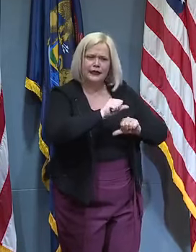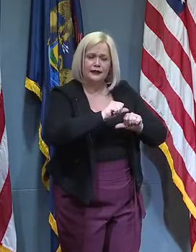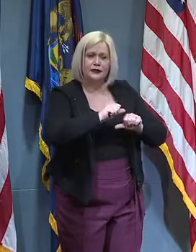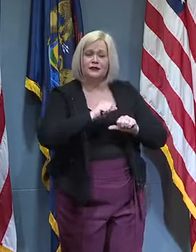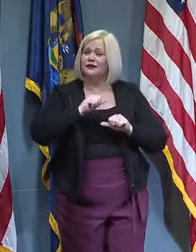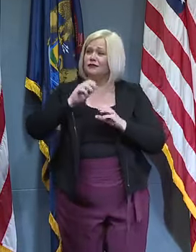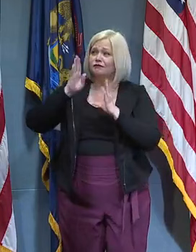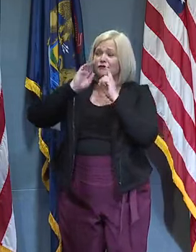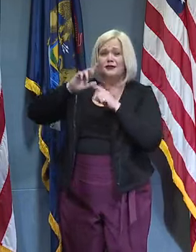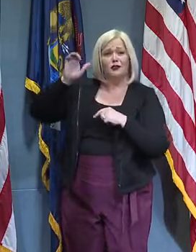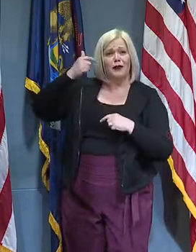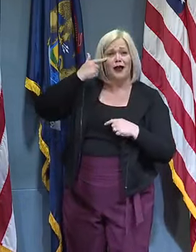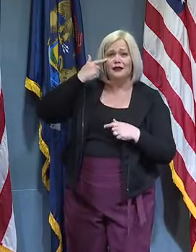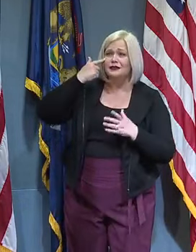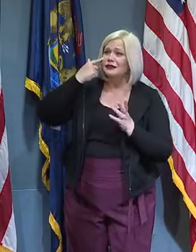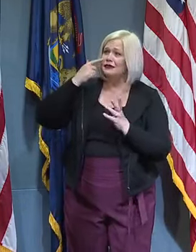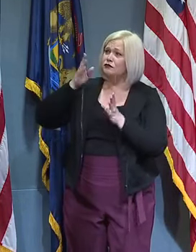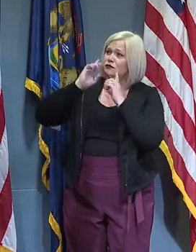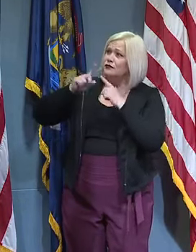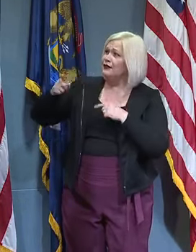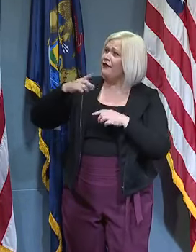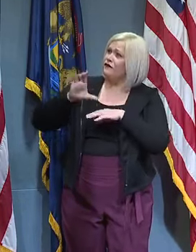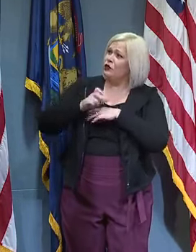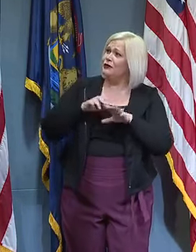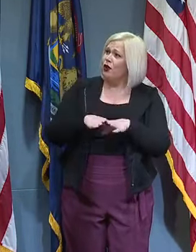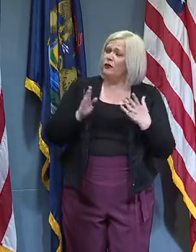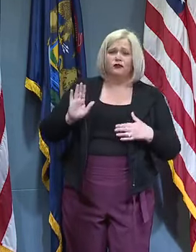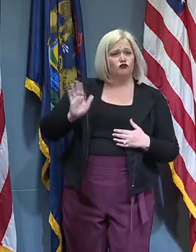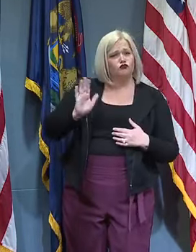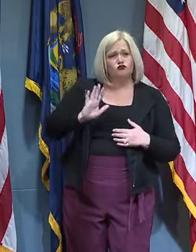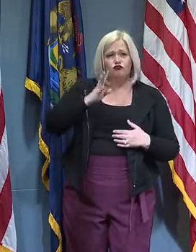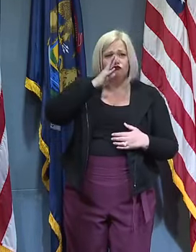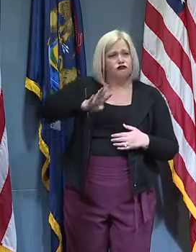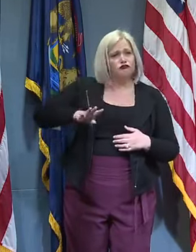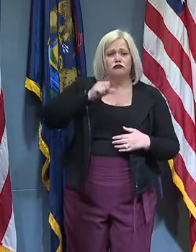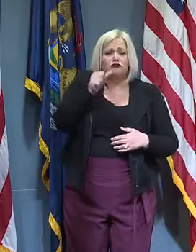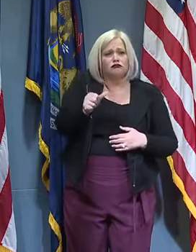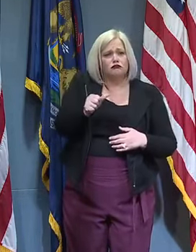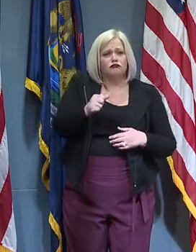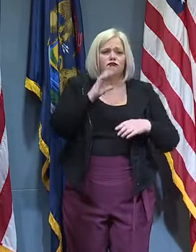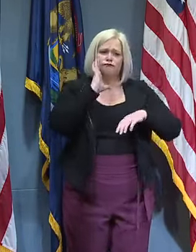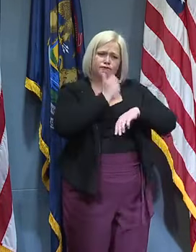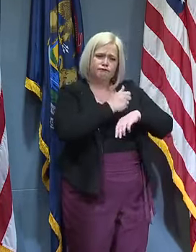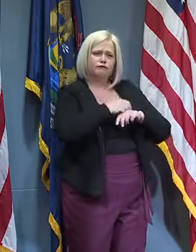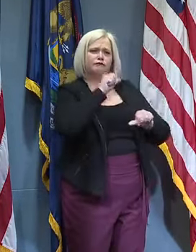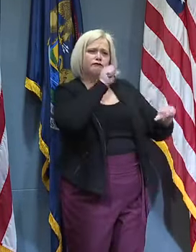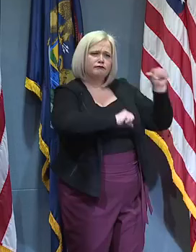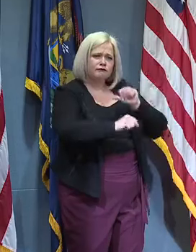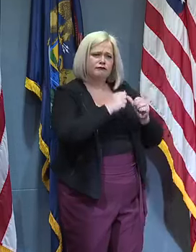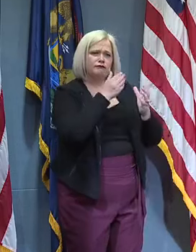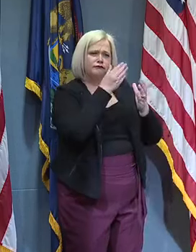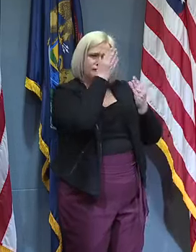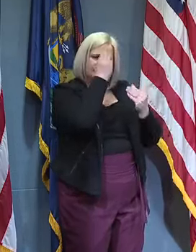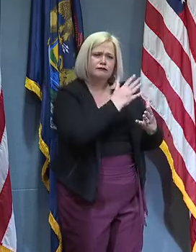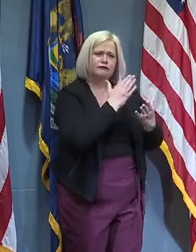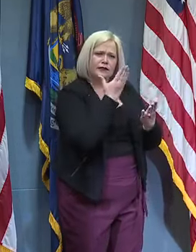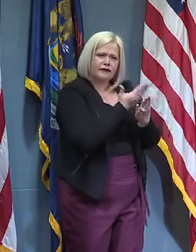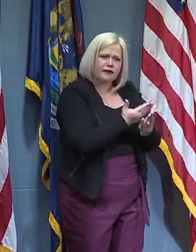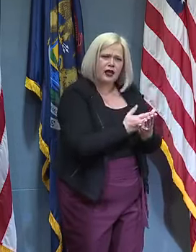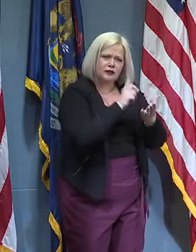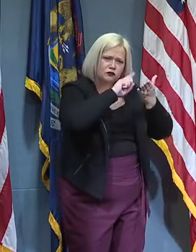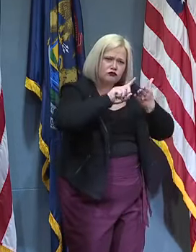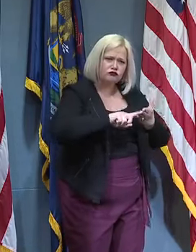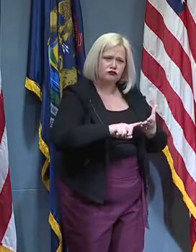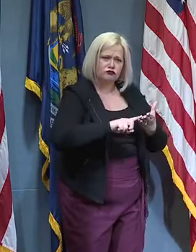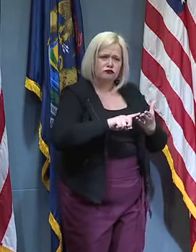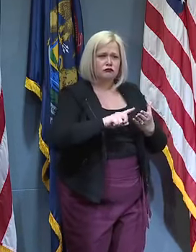I'm not here to play games. My number one priority as we work to re-engage sectors of our economy is Michigan's health